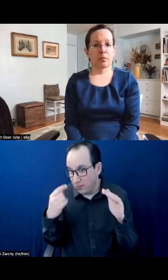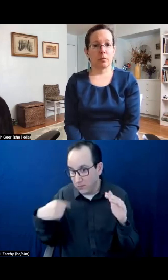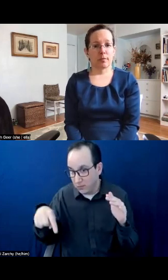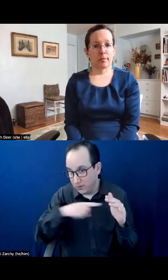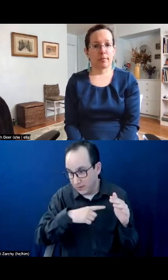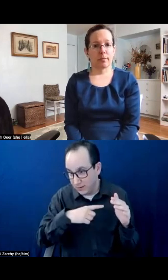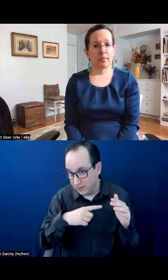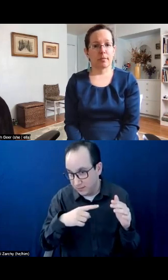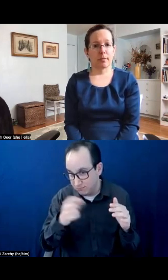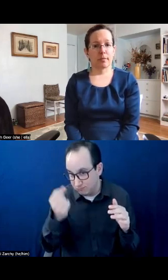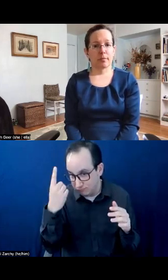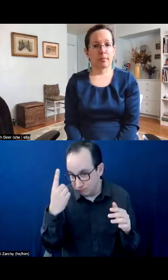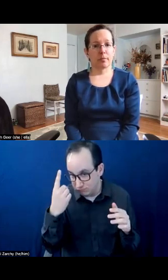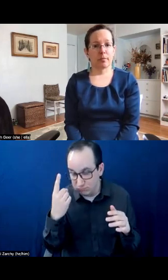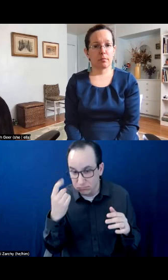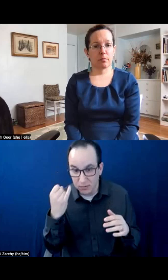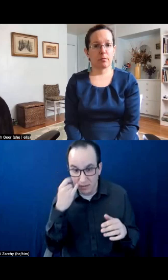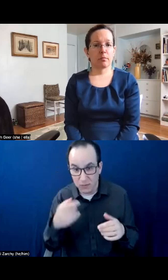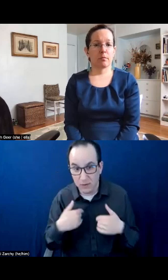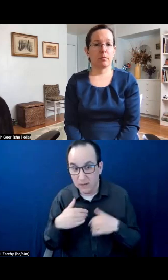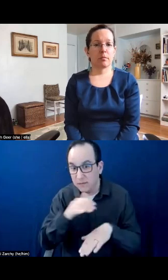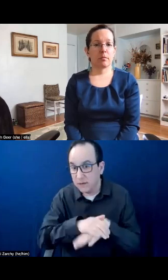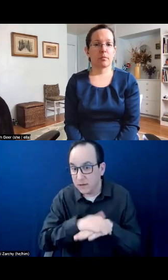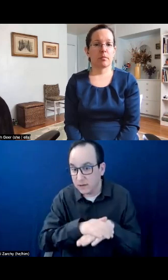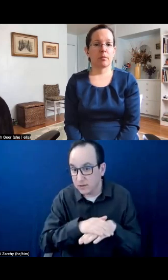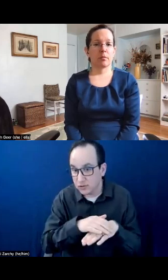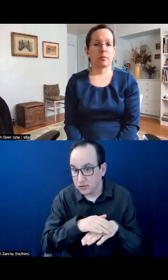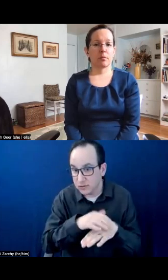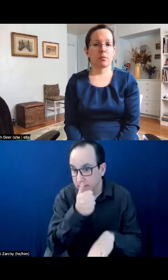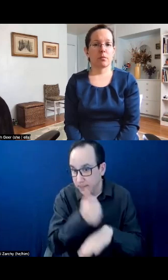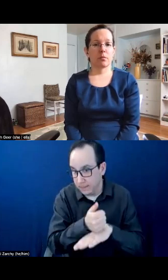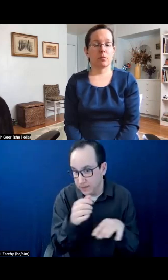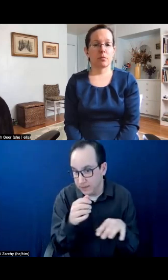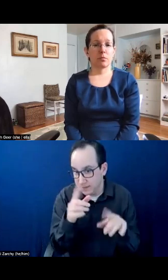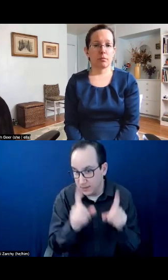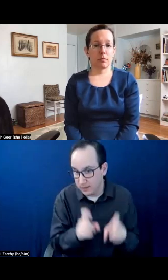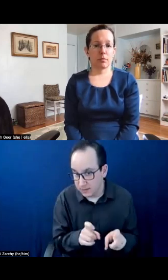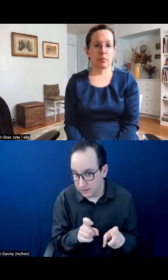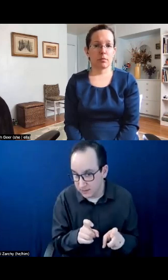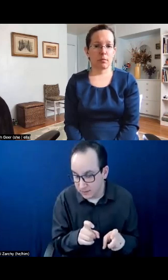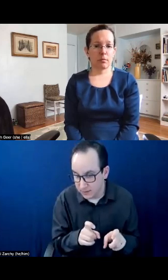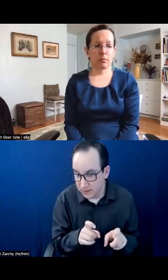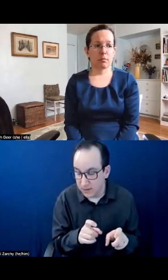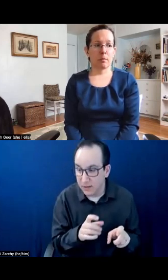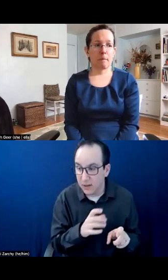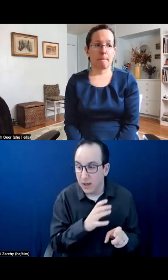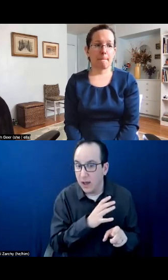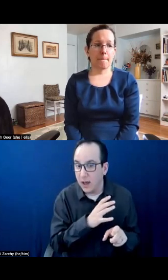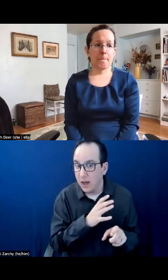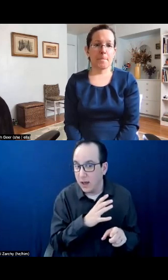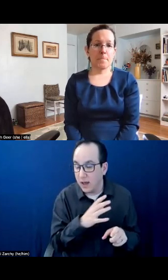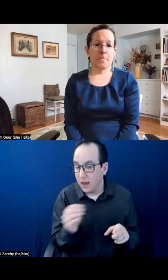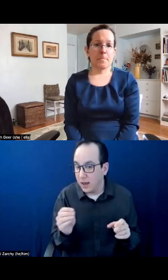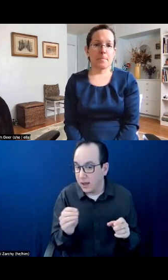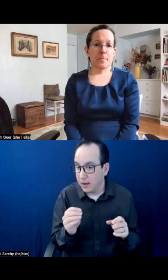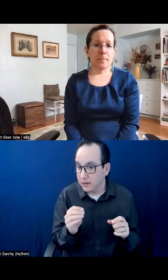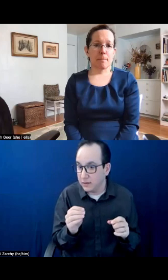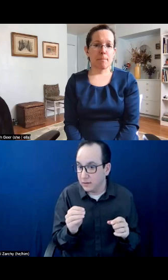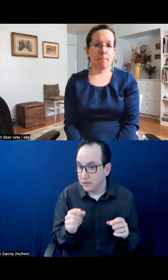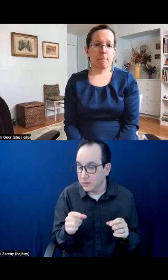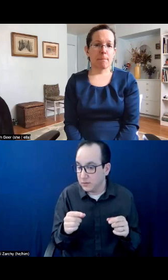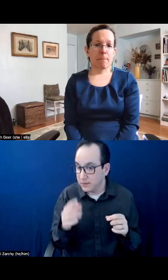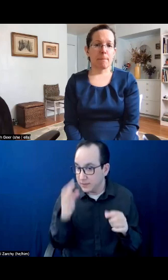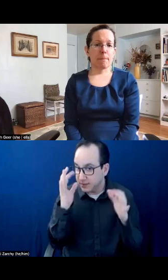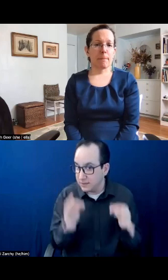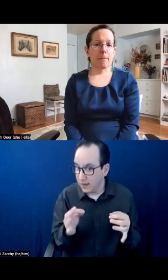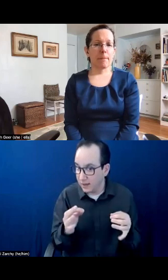as SLPs, I mean, I'm assuming you all know that we also have English-based assessments that are